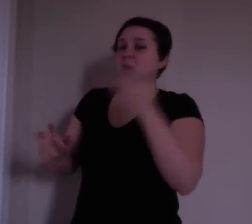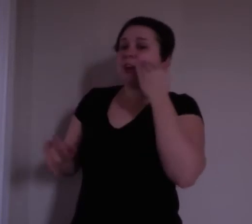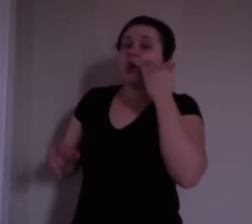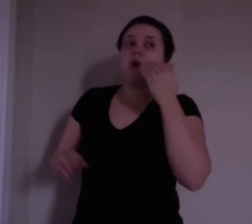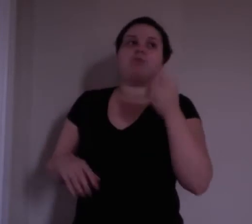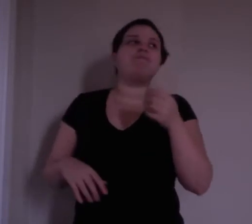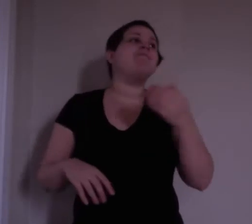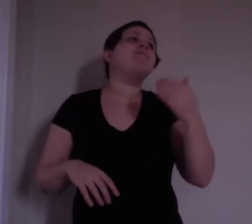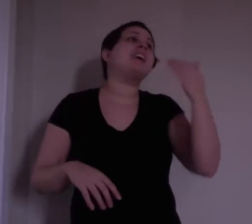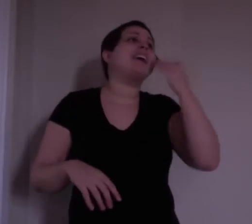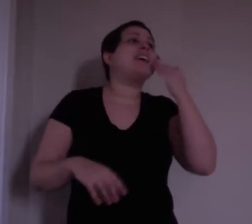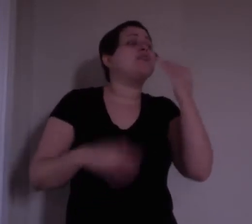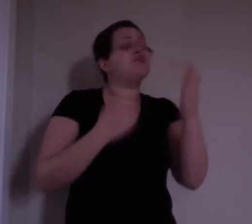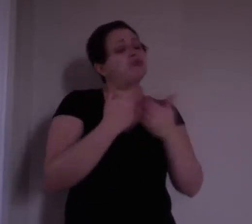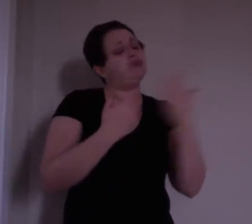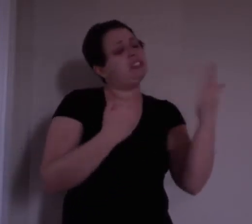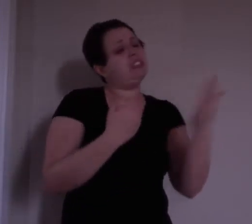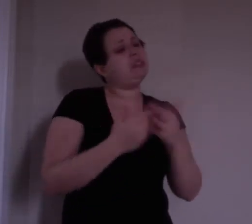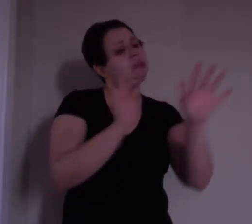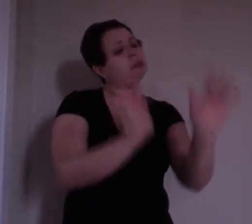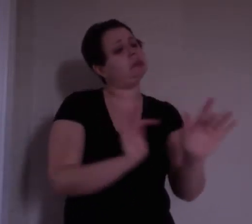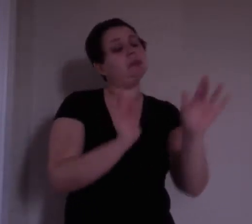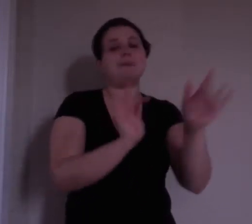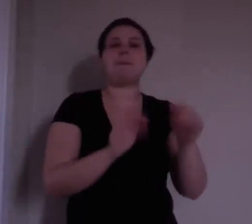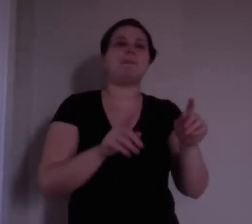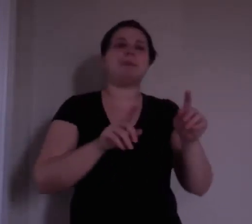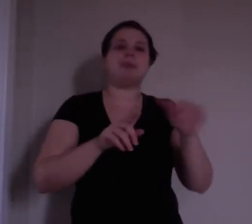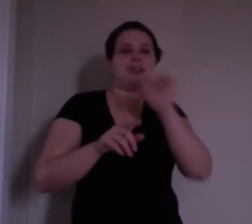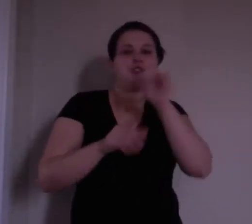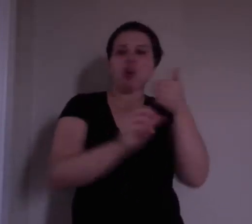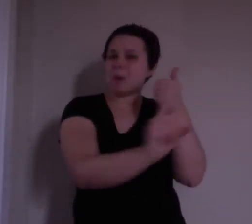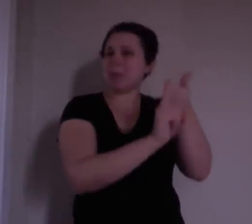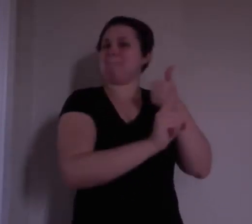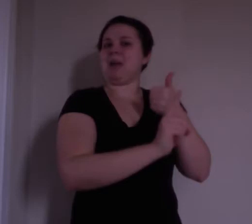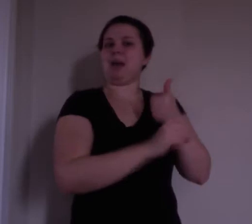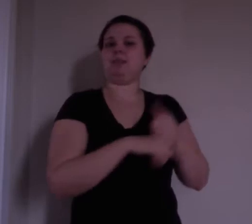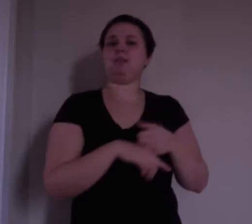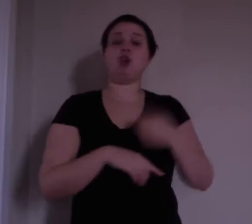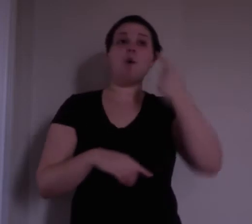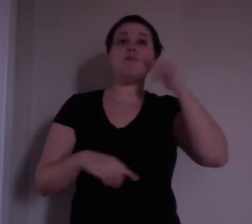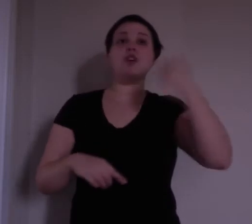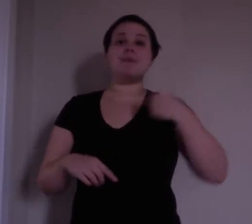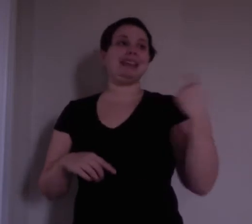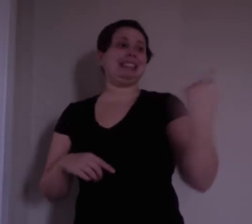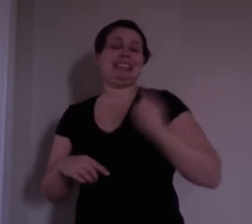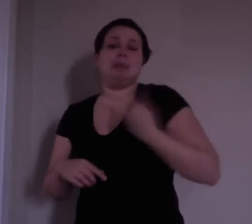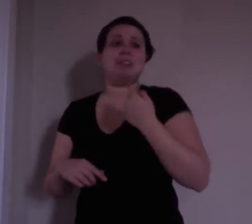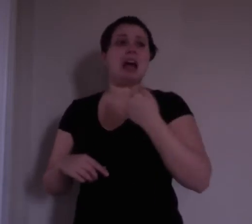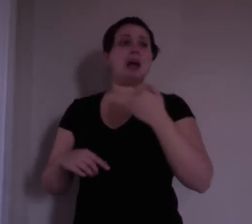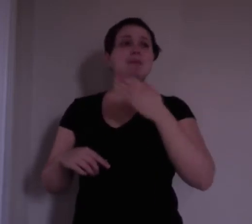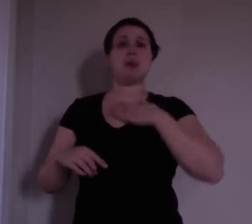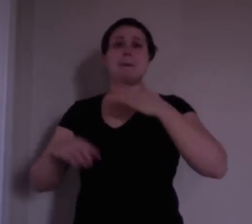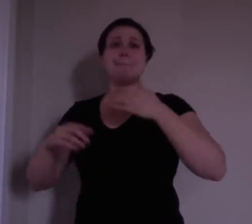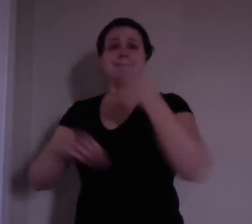impact. So for me, sometimes my activism is loud and it's aggressive and it's blaring through